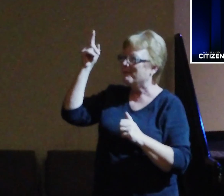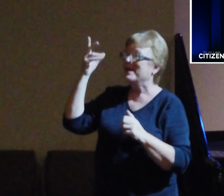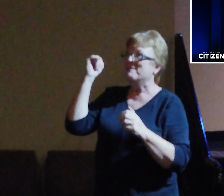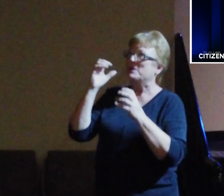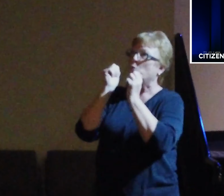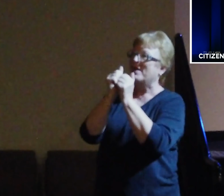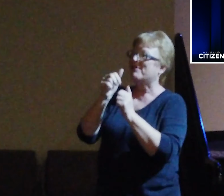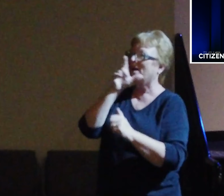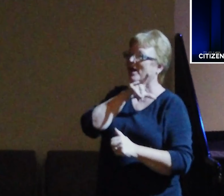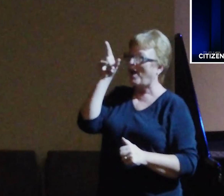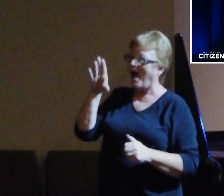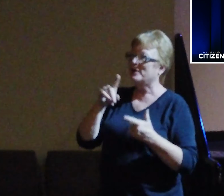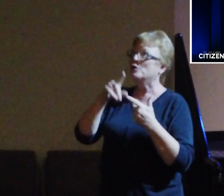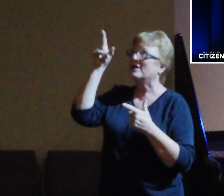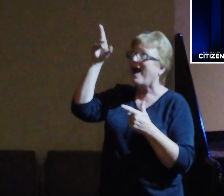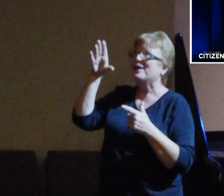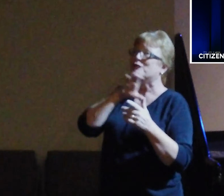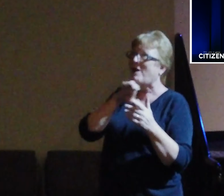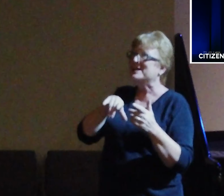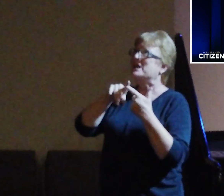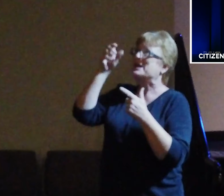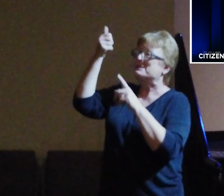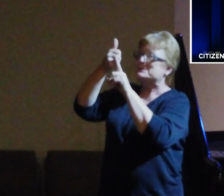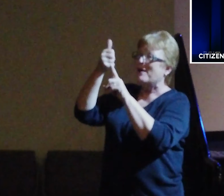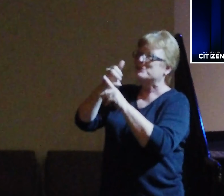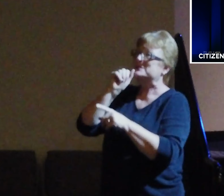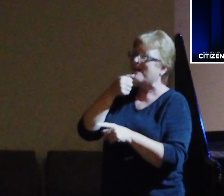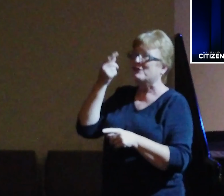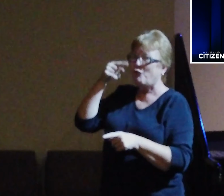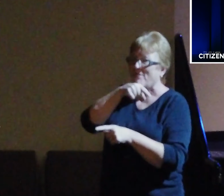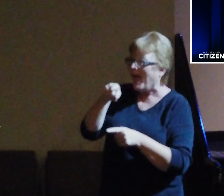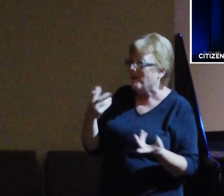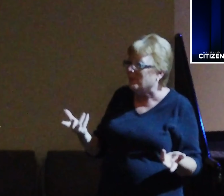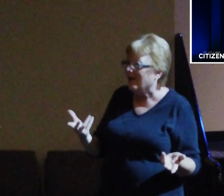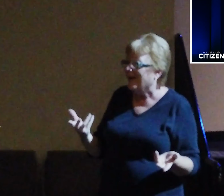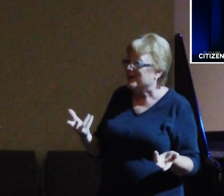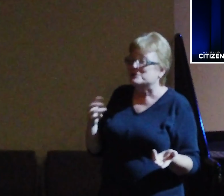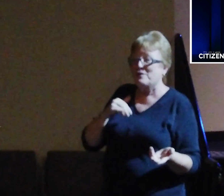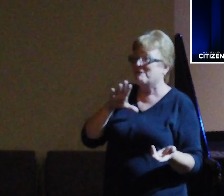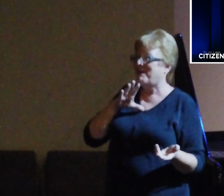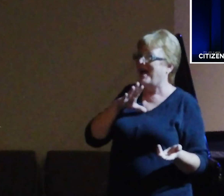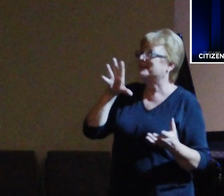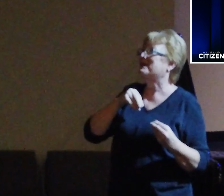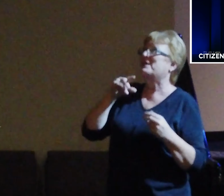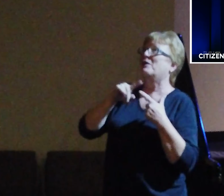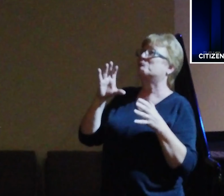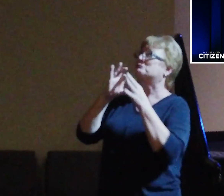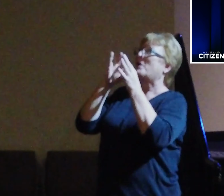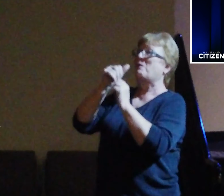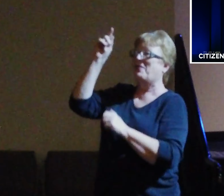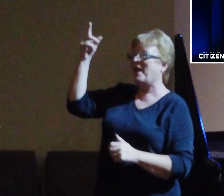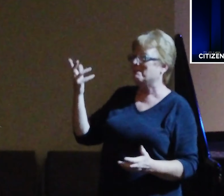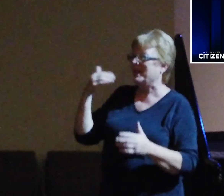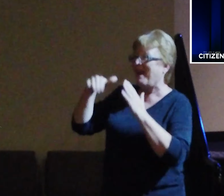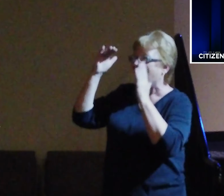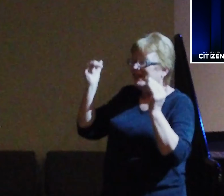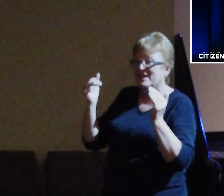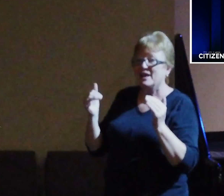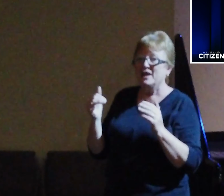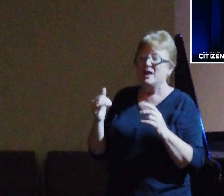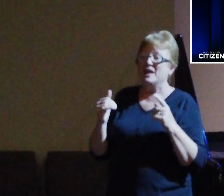and died for their salvation. So they weren't afraid. They were okay with suffering. Not that they were looking forward to it,